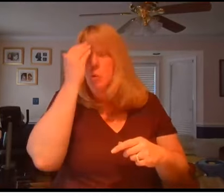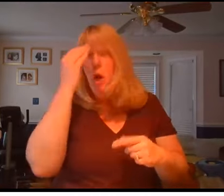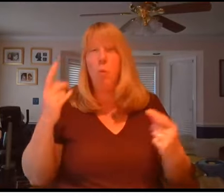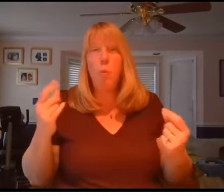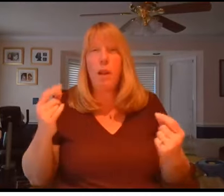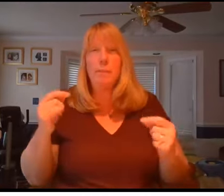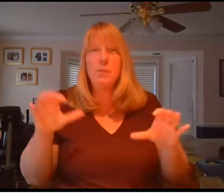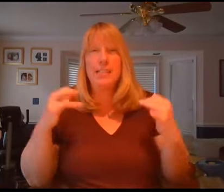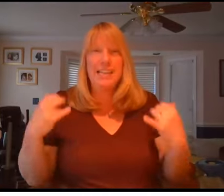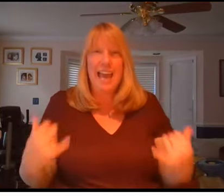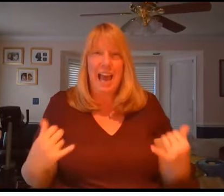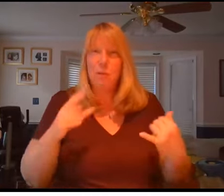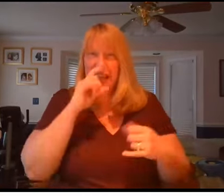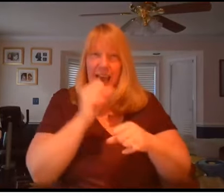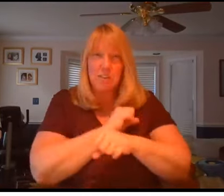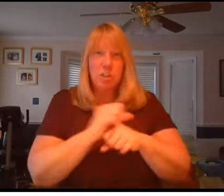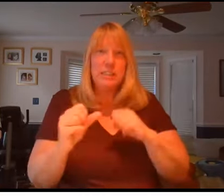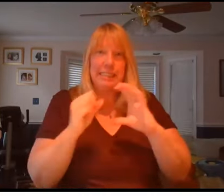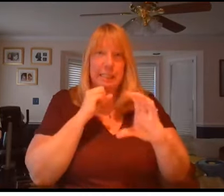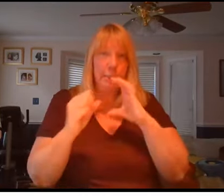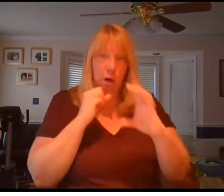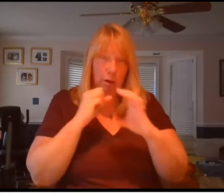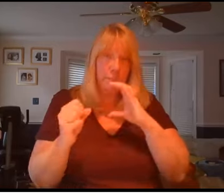I want you guys to understand how this all fits into history.